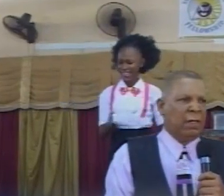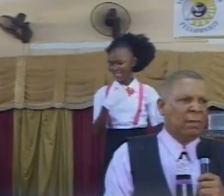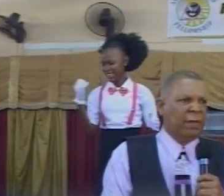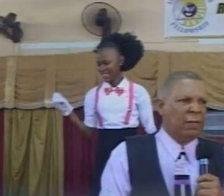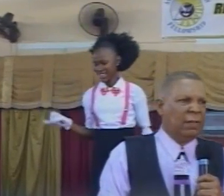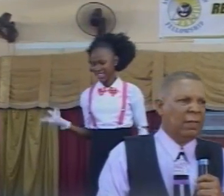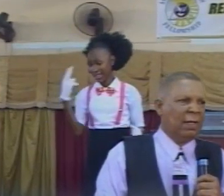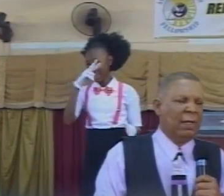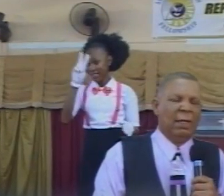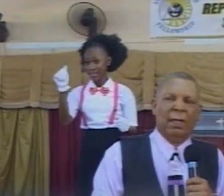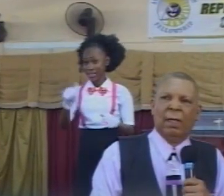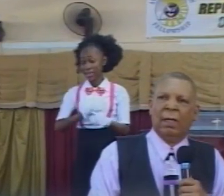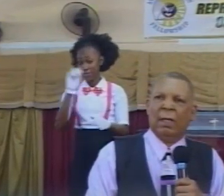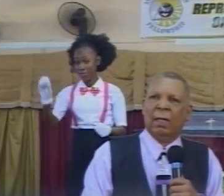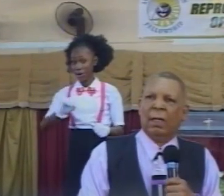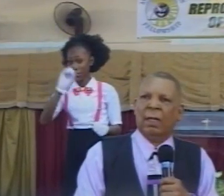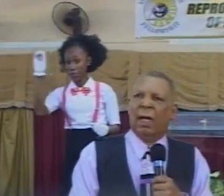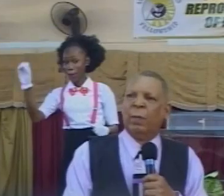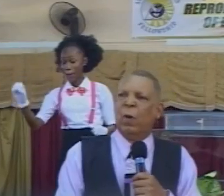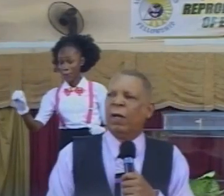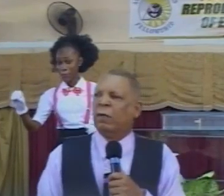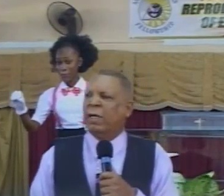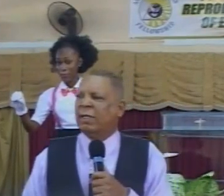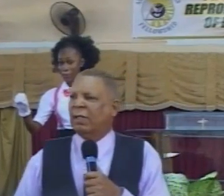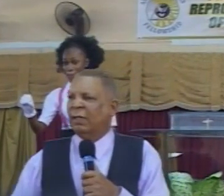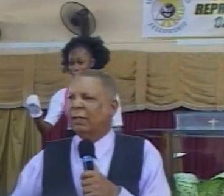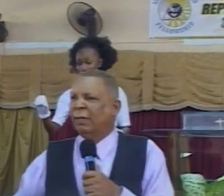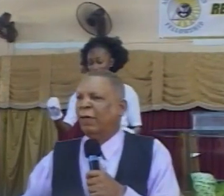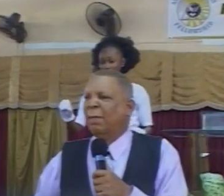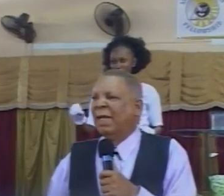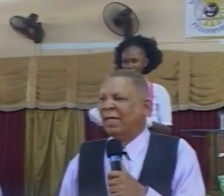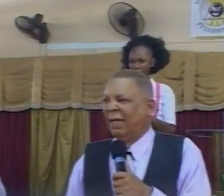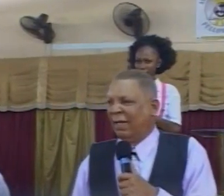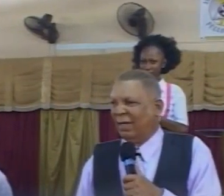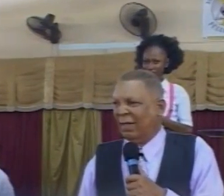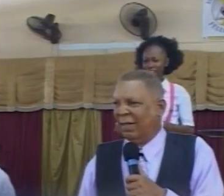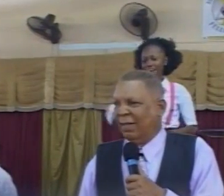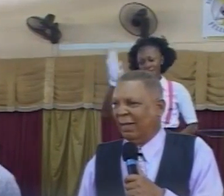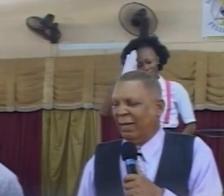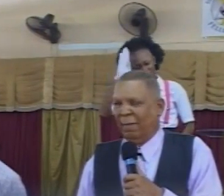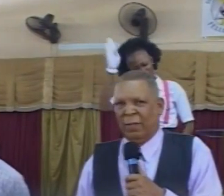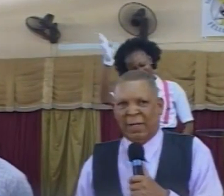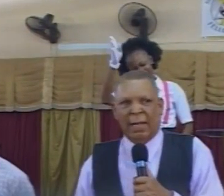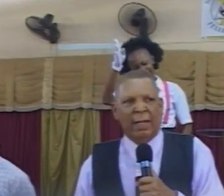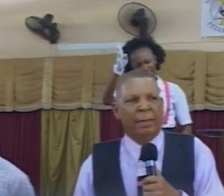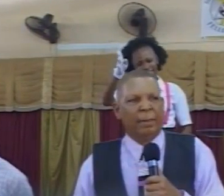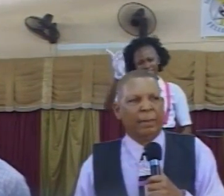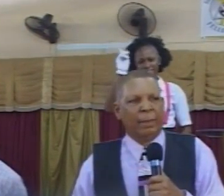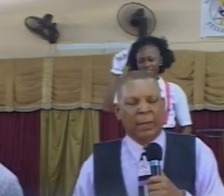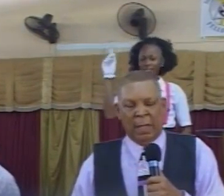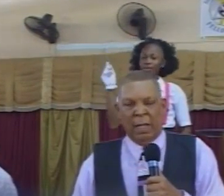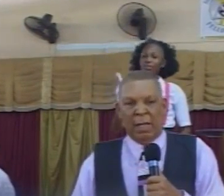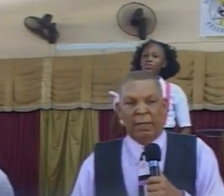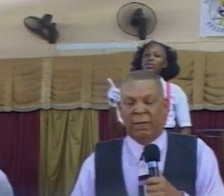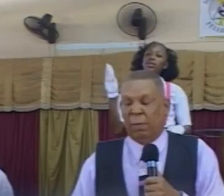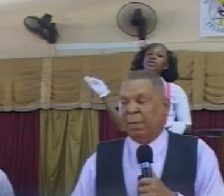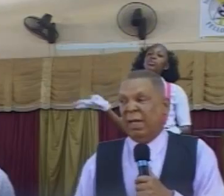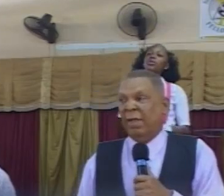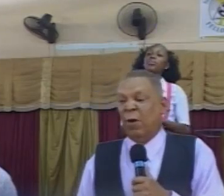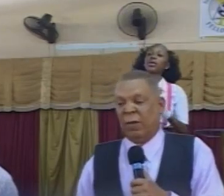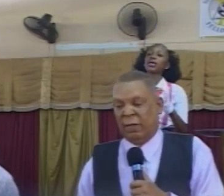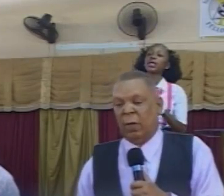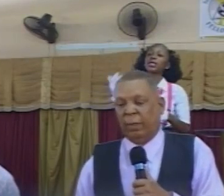each other, some of us, and we hug and greet, for you made it in. But sadly, there are some,